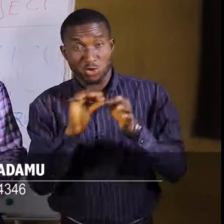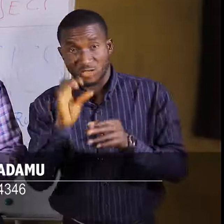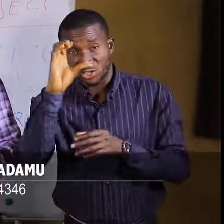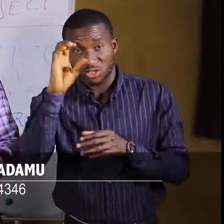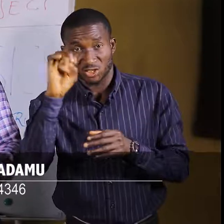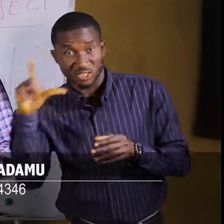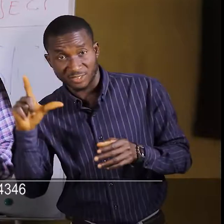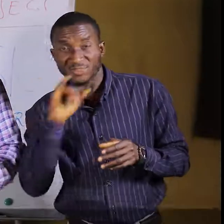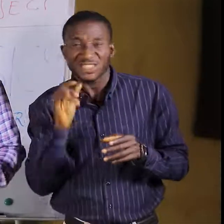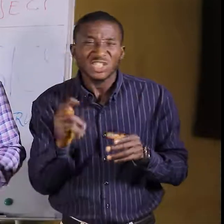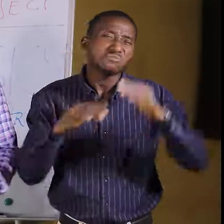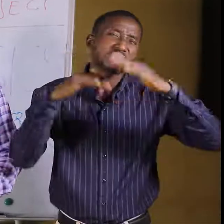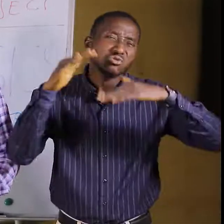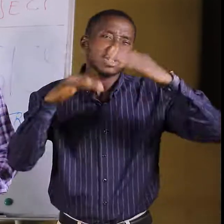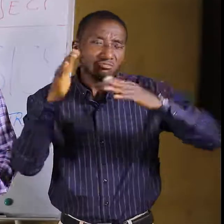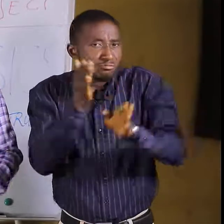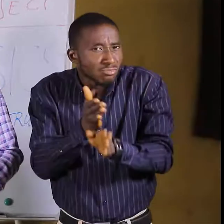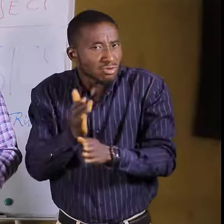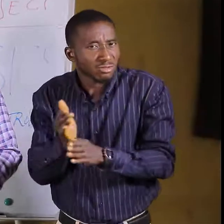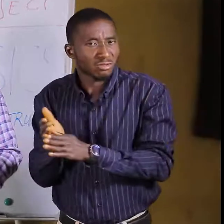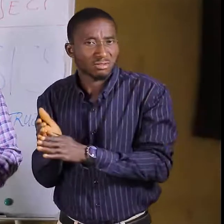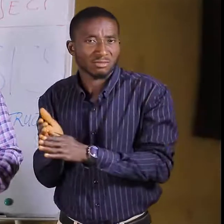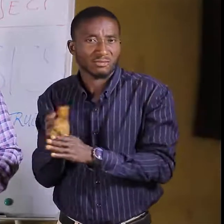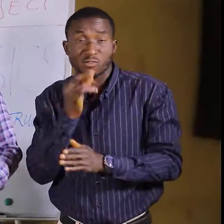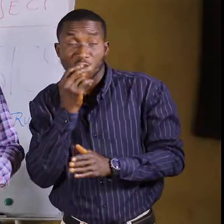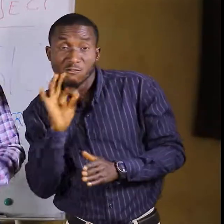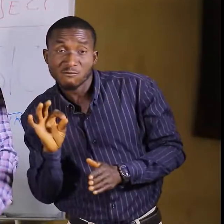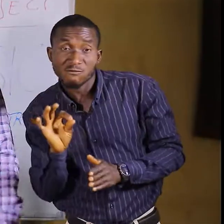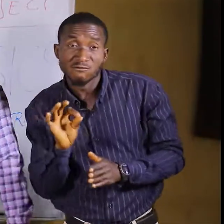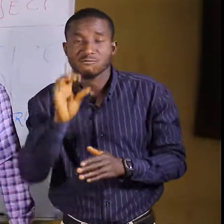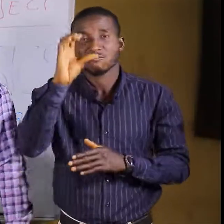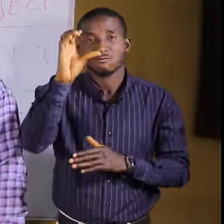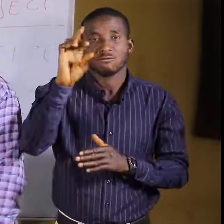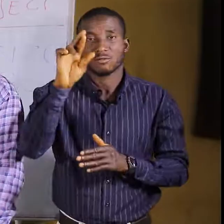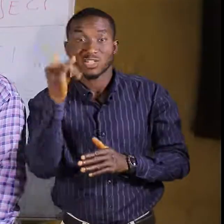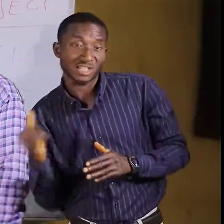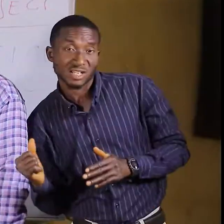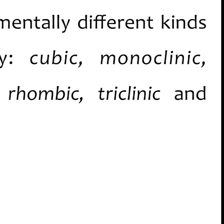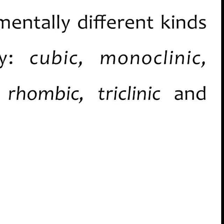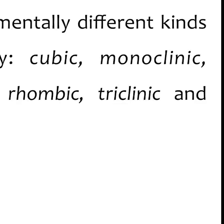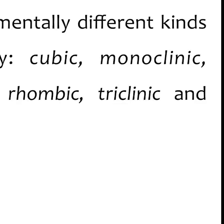cell is the building block of crystals.